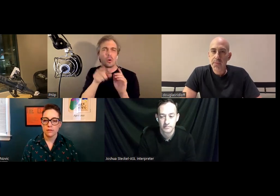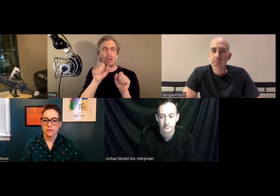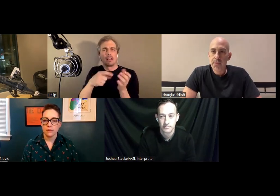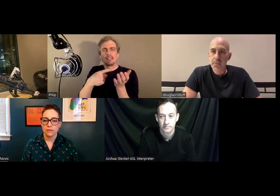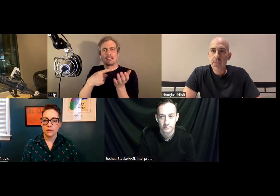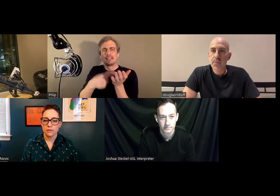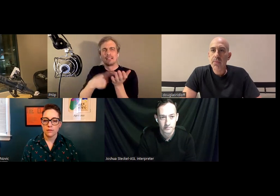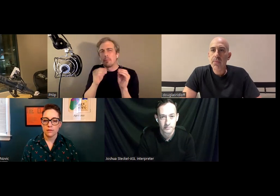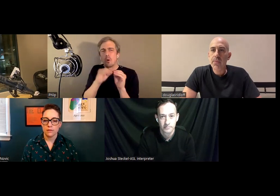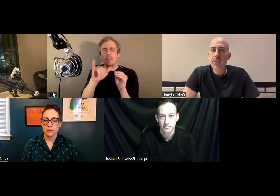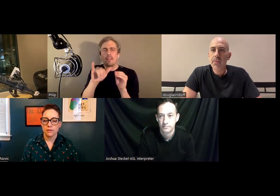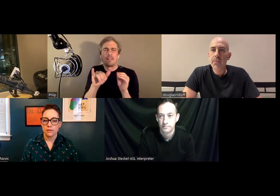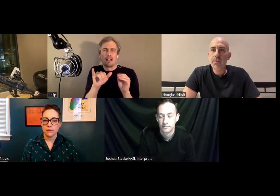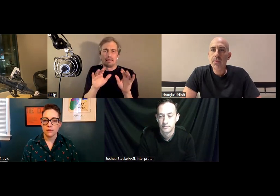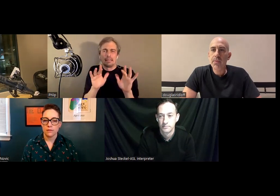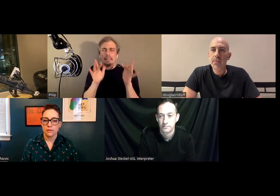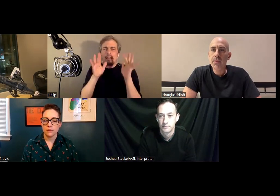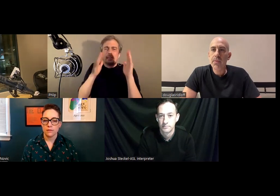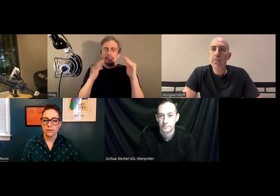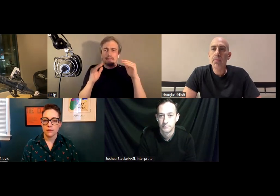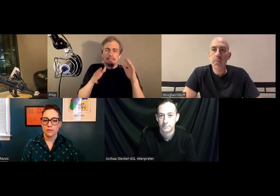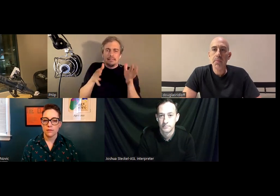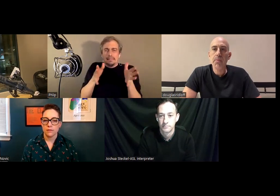that you're exploring in that piece?